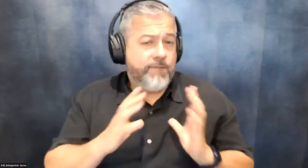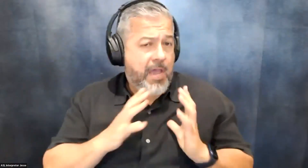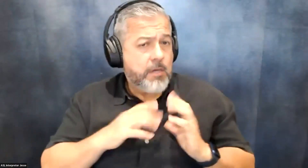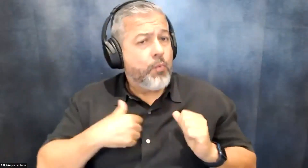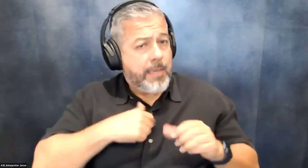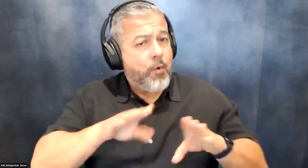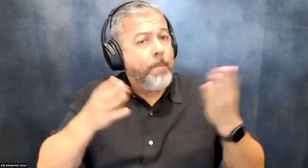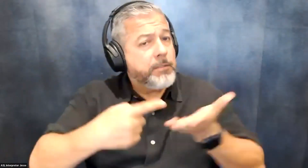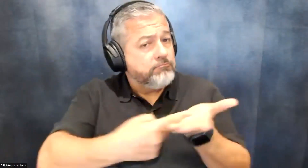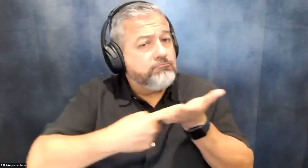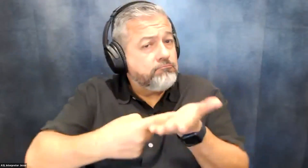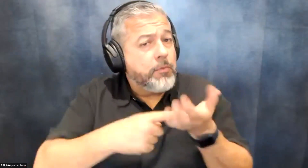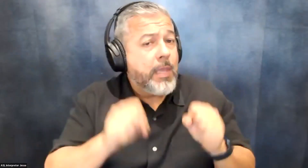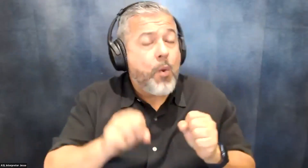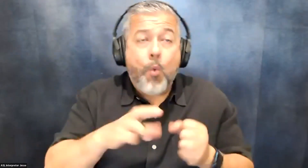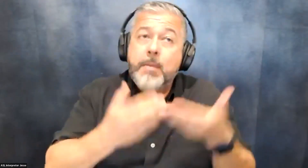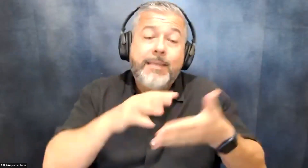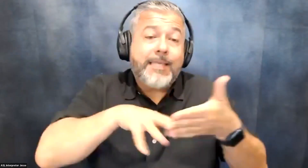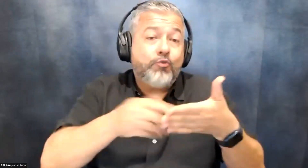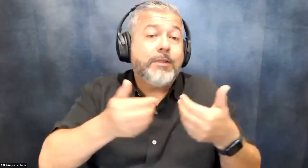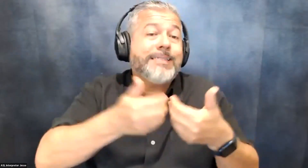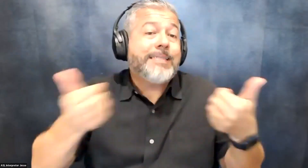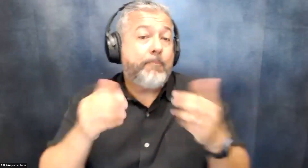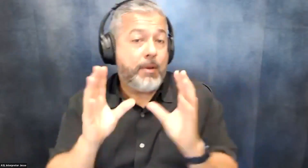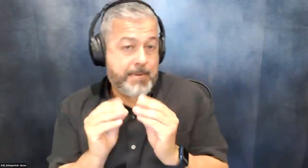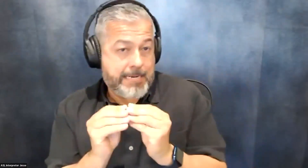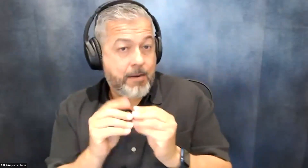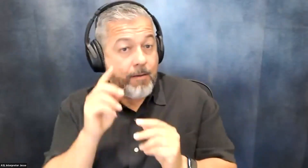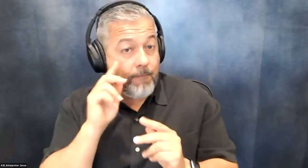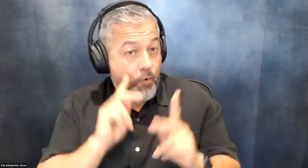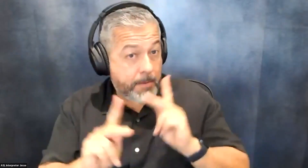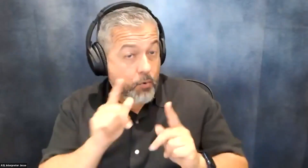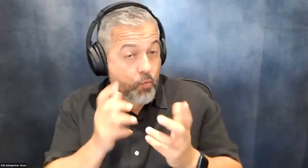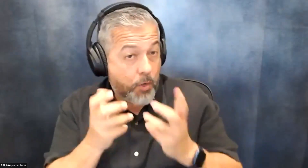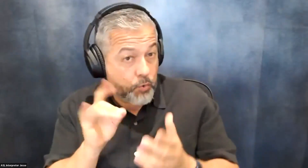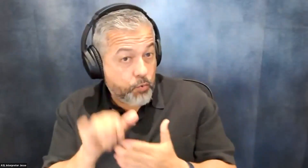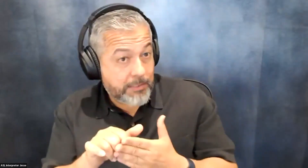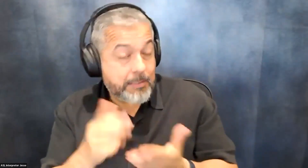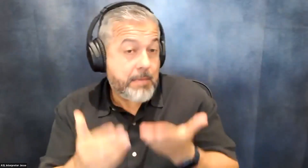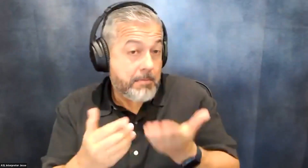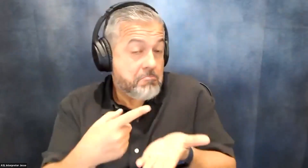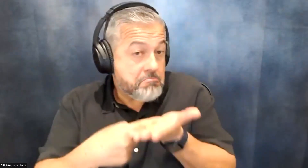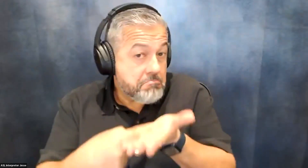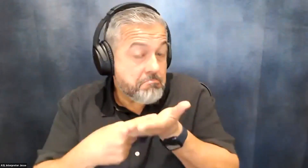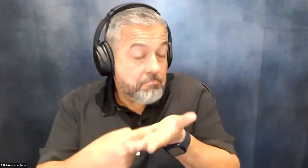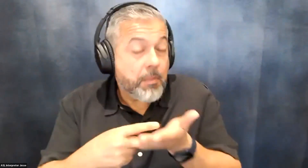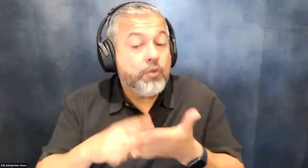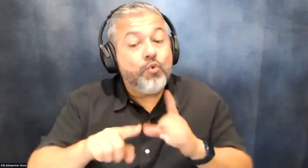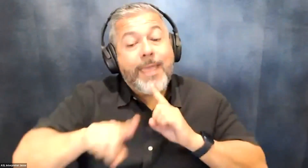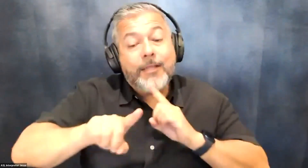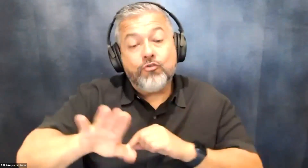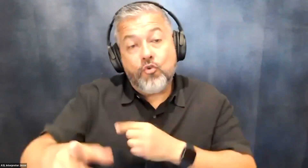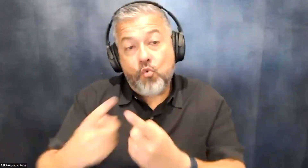we could even schedule a separate meeting for those providers that are interested in doing this, maybe, to answer questions about